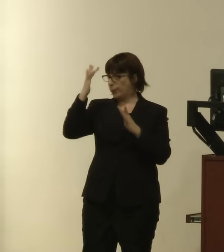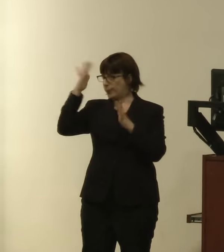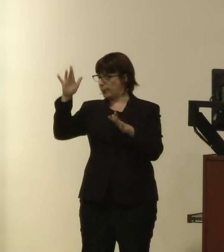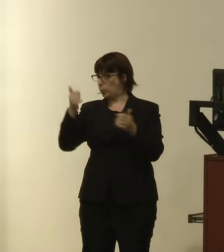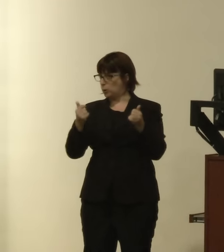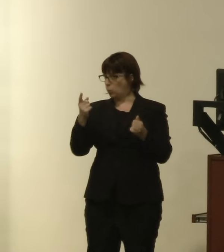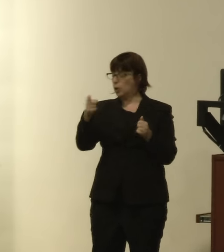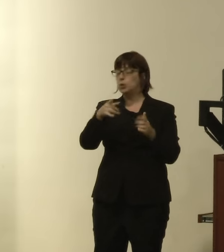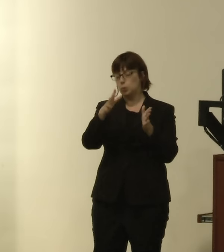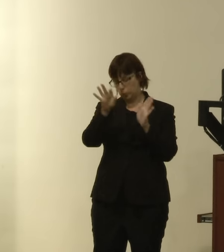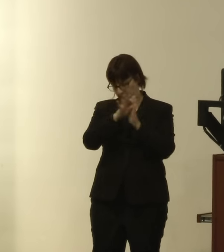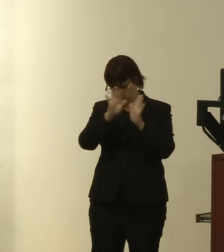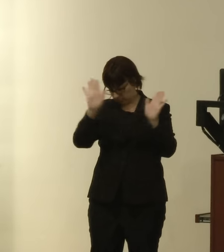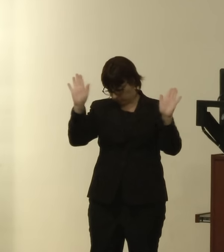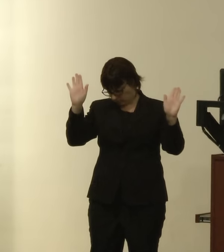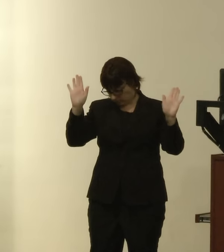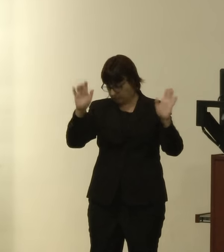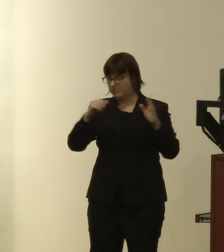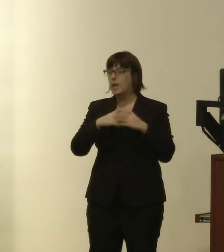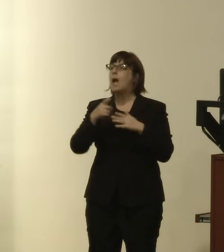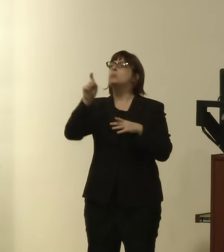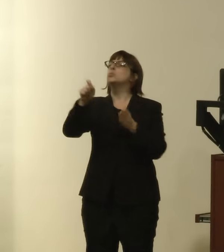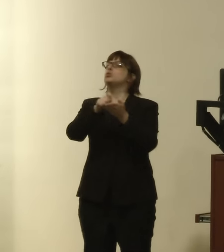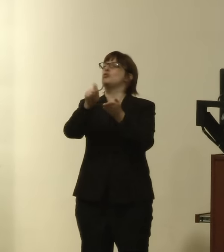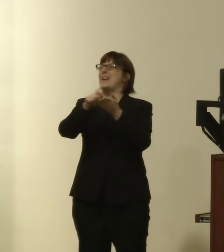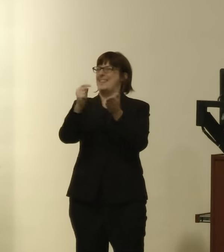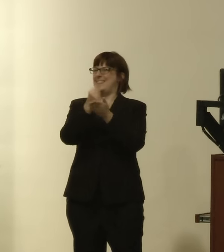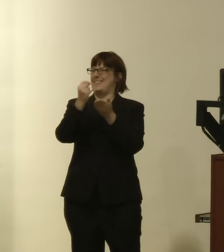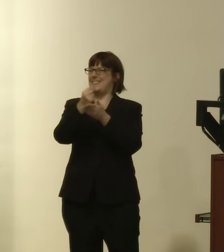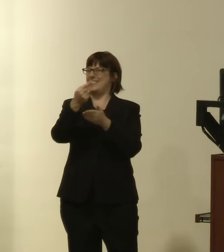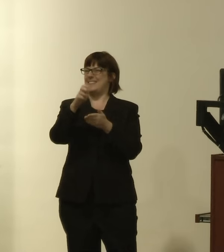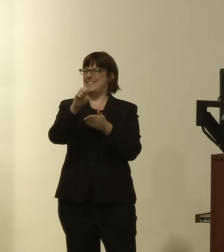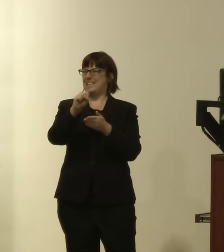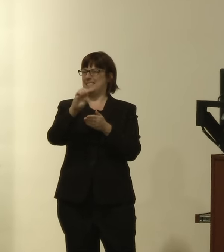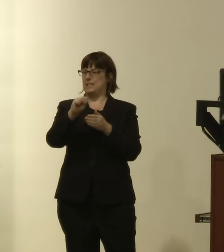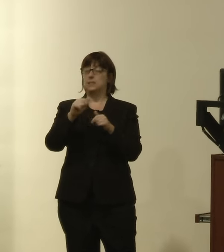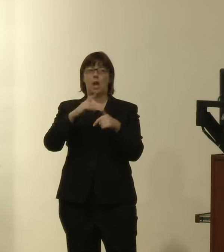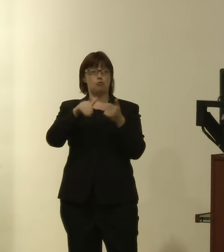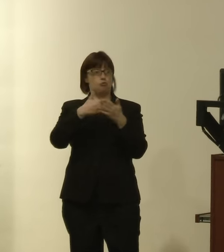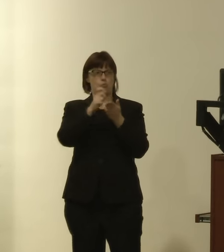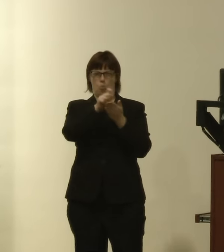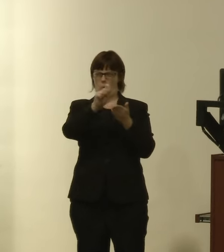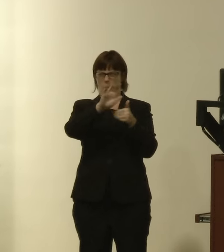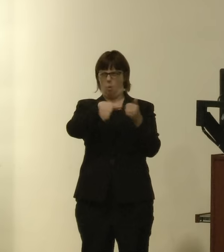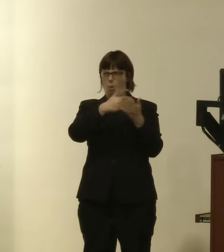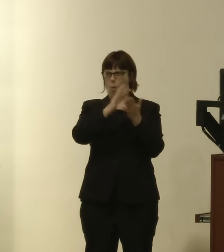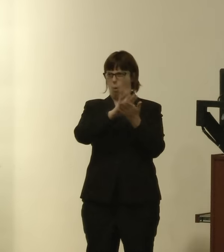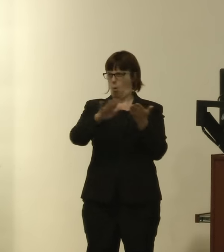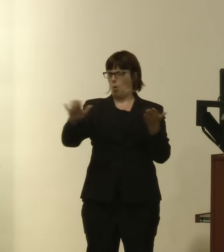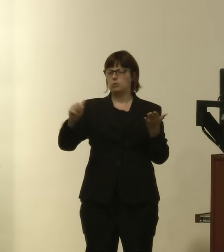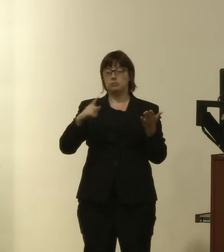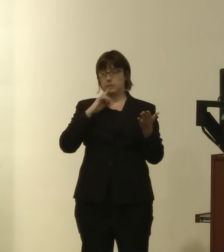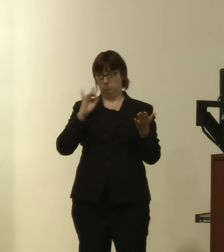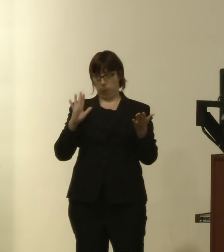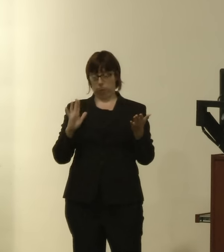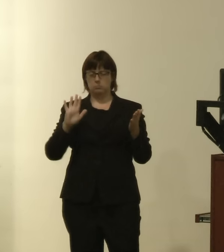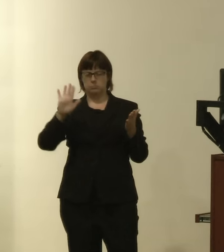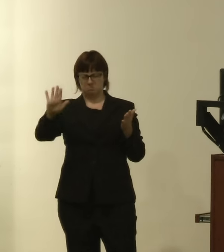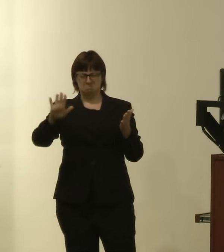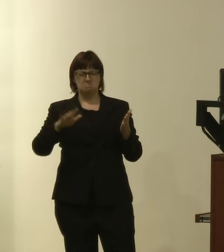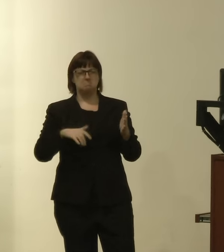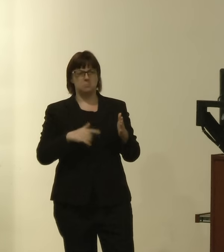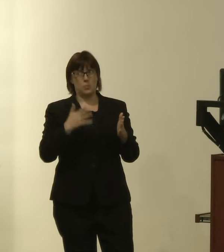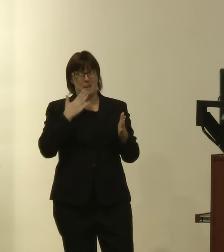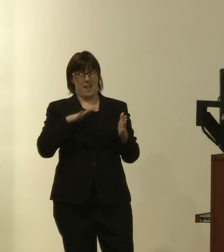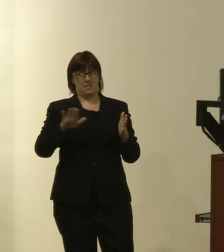But, so I was supposed to write a thesis, and I wrote my whole thesis, which was very poor quality, by the way. It was really